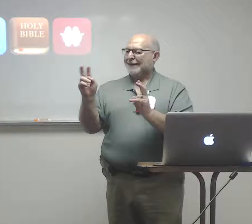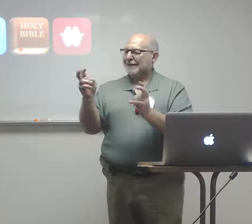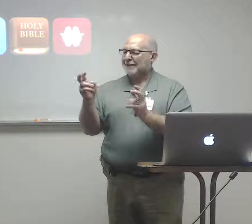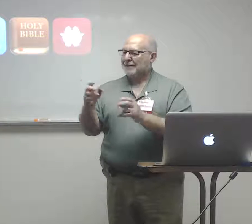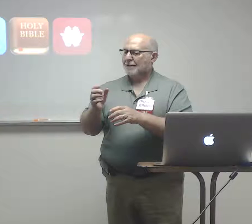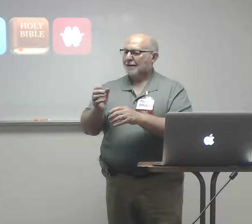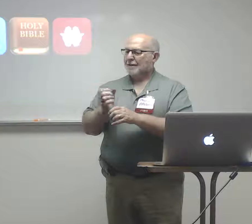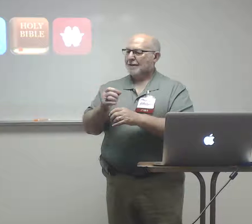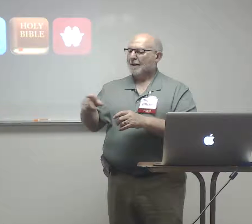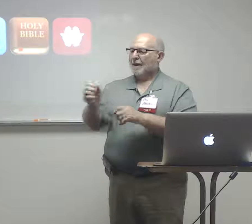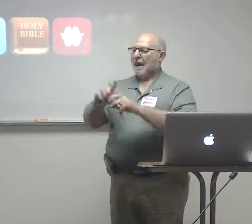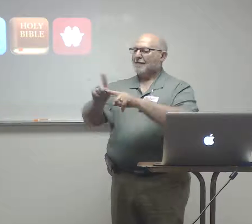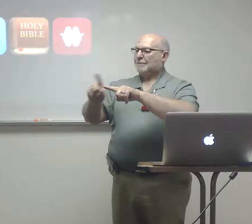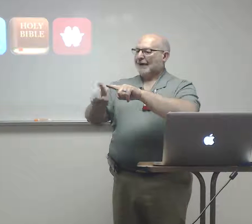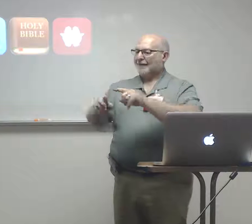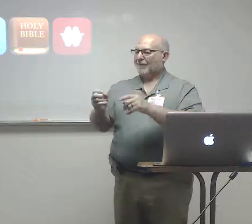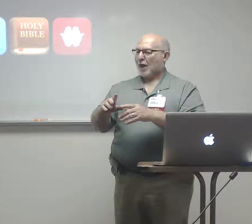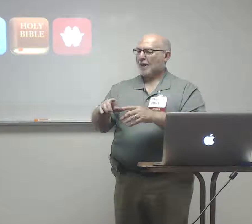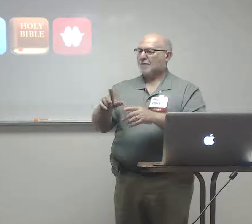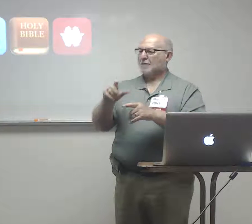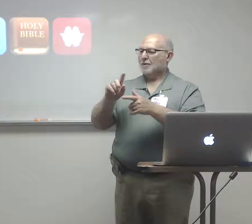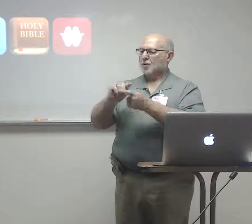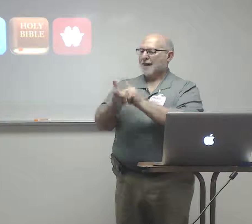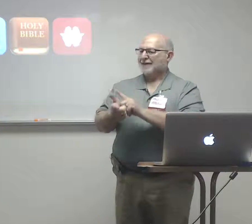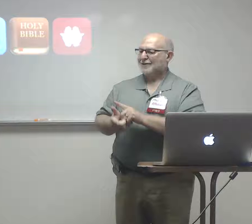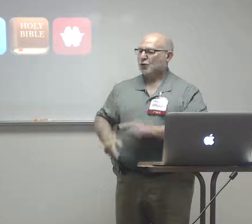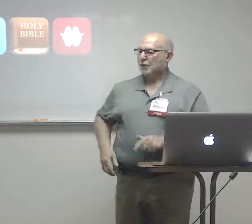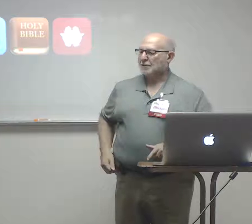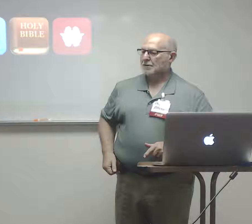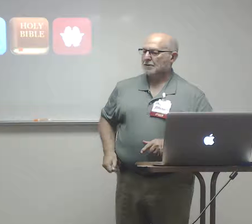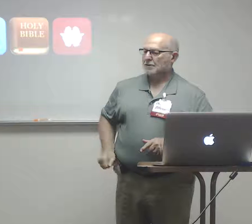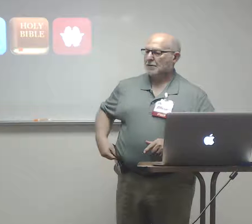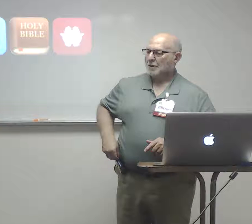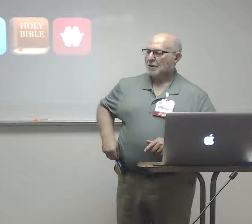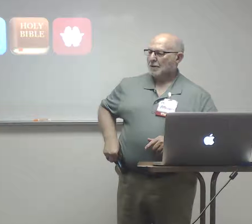company. They have many different translations.